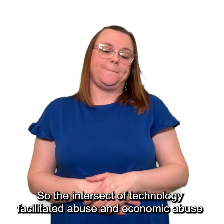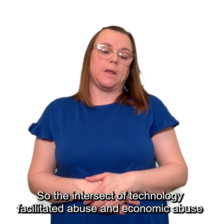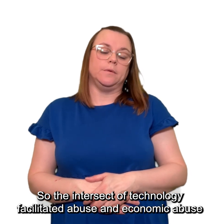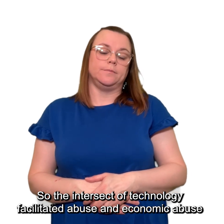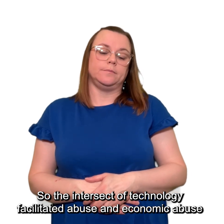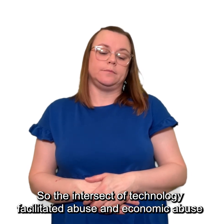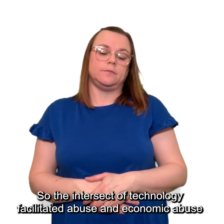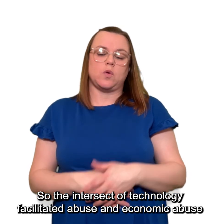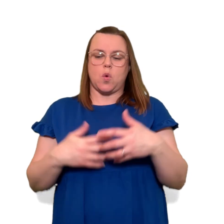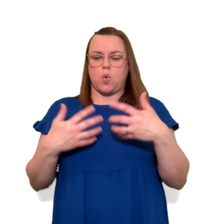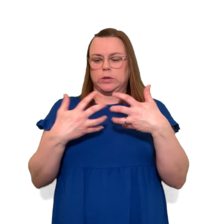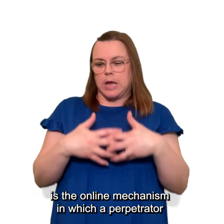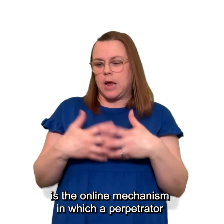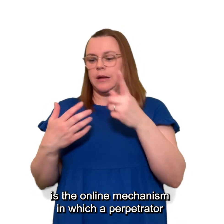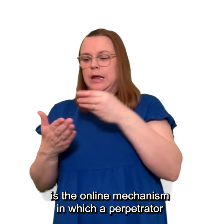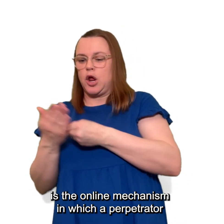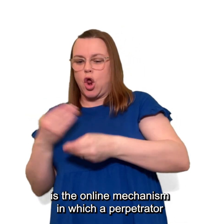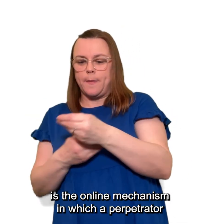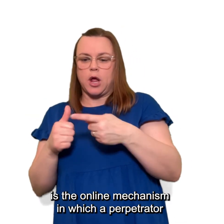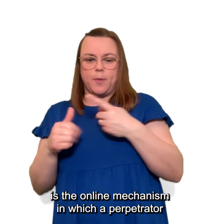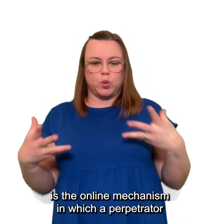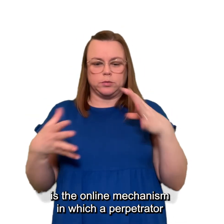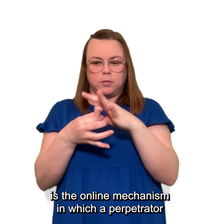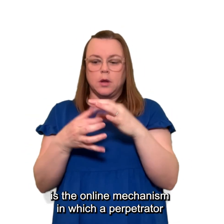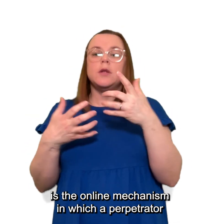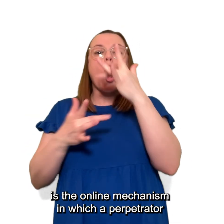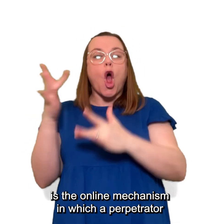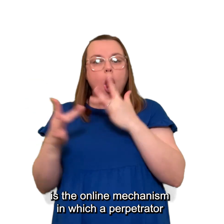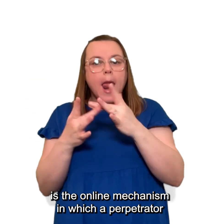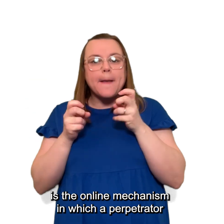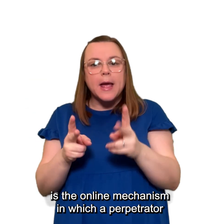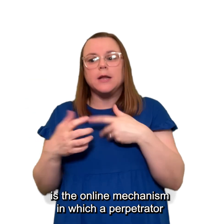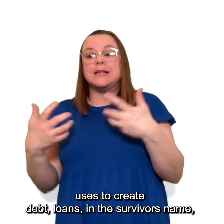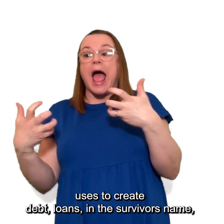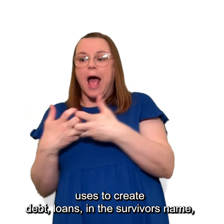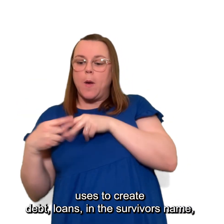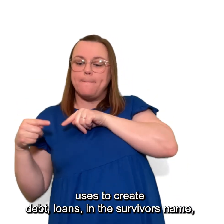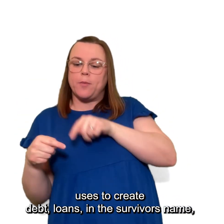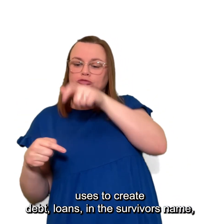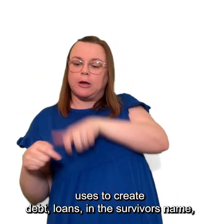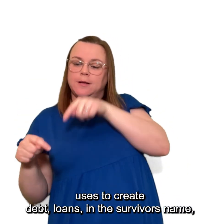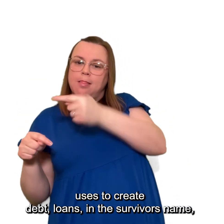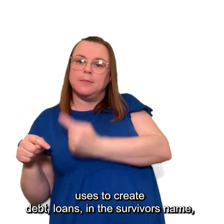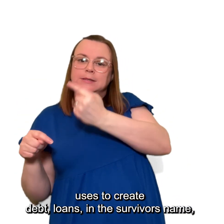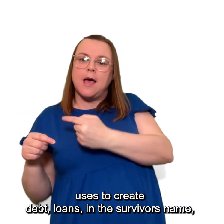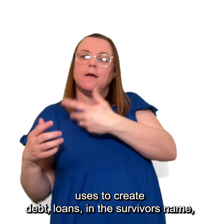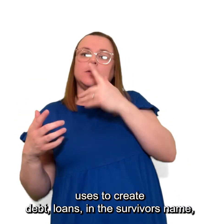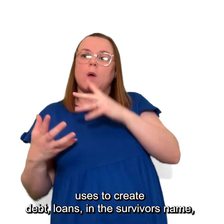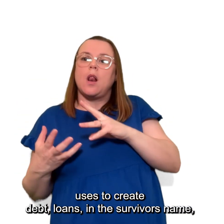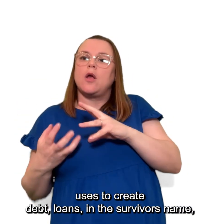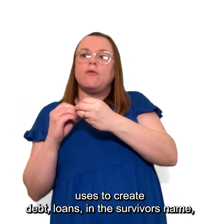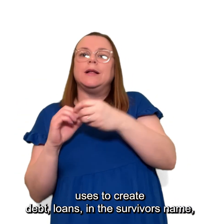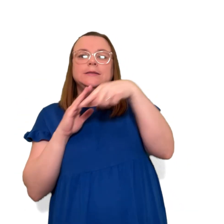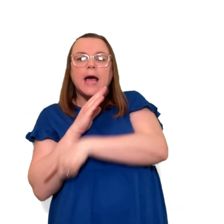facilitated abuse and economic abuse is the online mechanism in which a perpetrator uses to create debts, loans